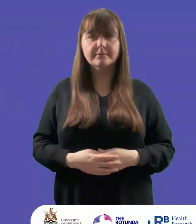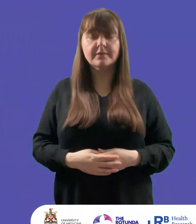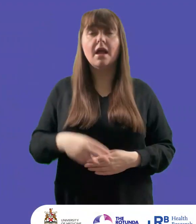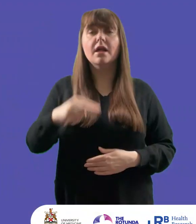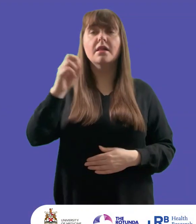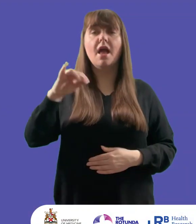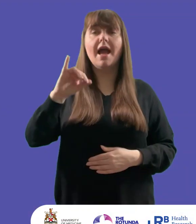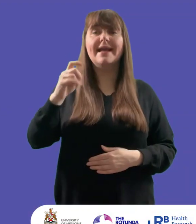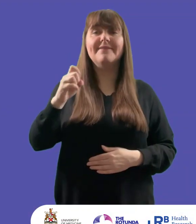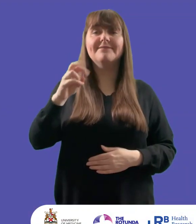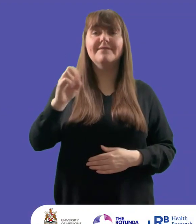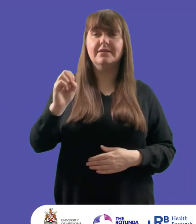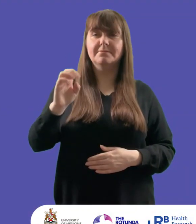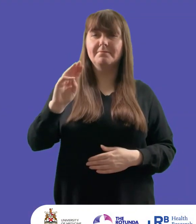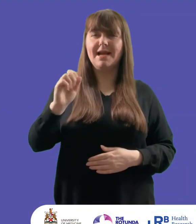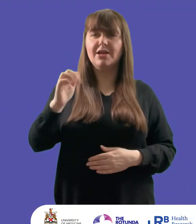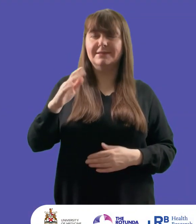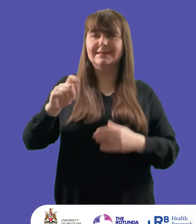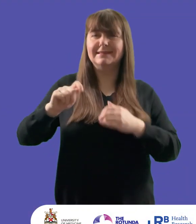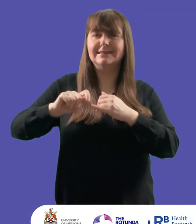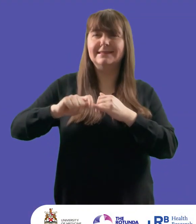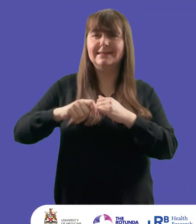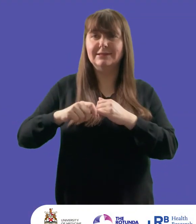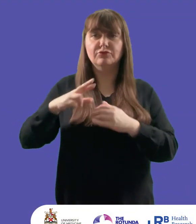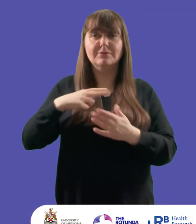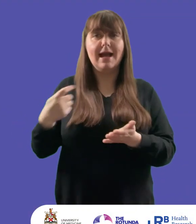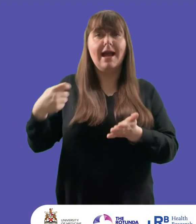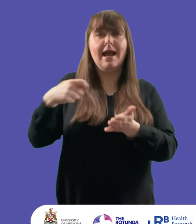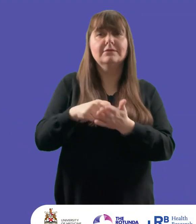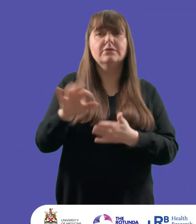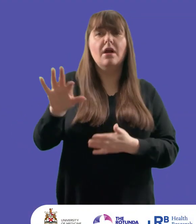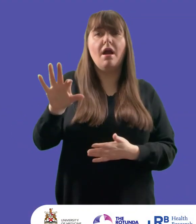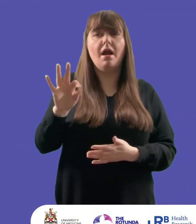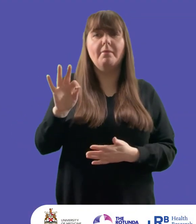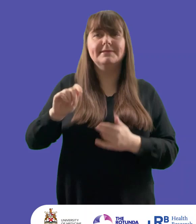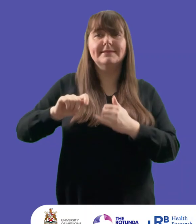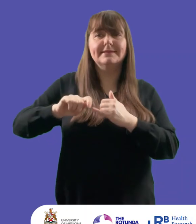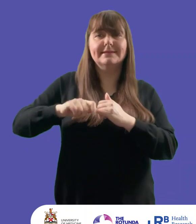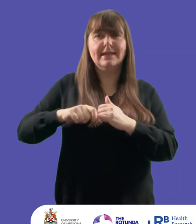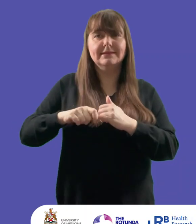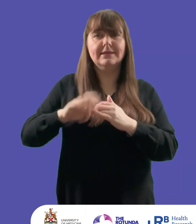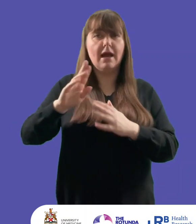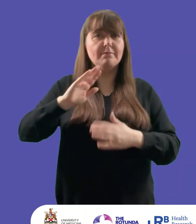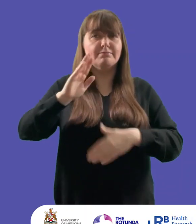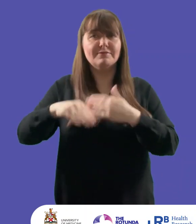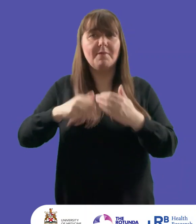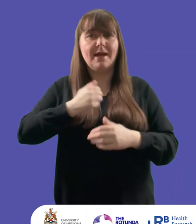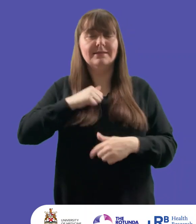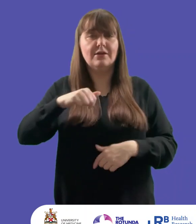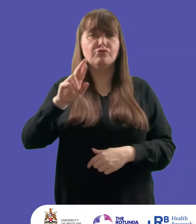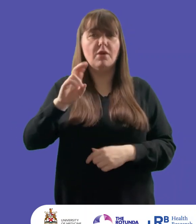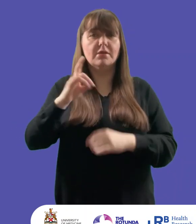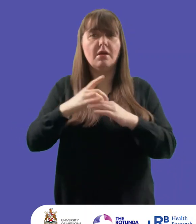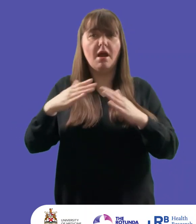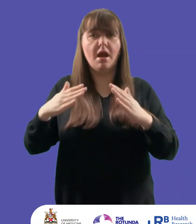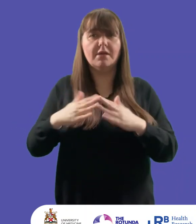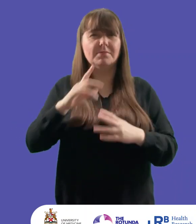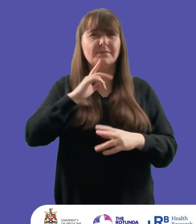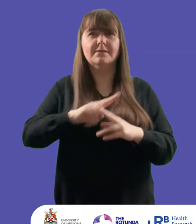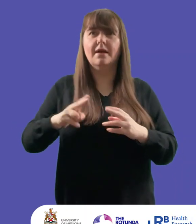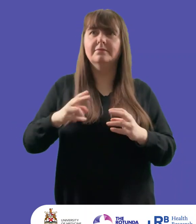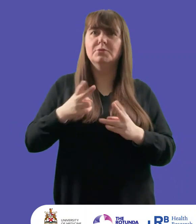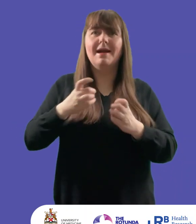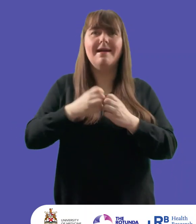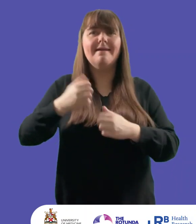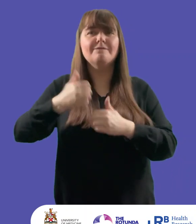So the non-invasive prenatal testing is an additional opt-in test that can be performed here at the Rotunda. It's not